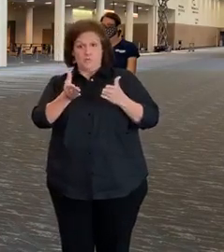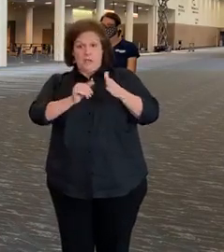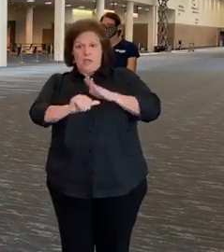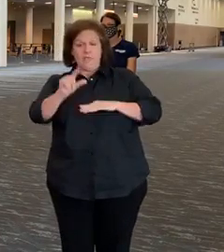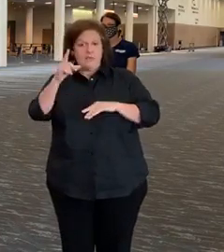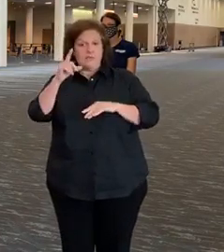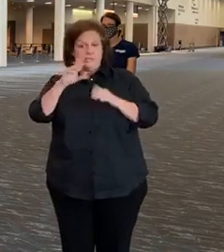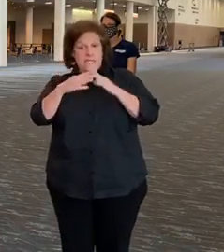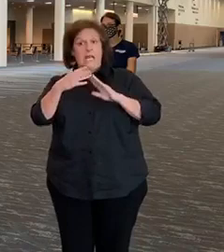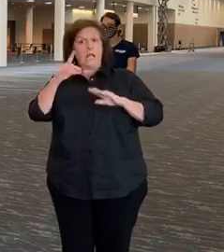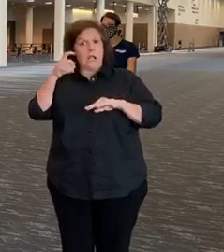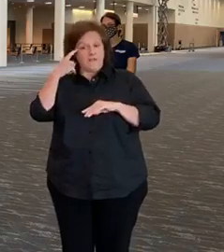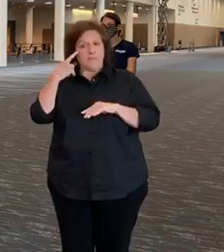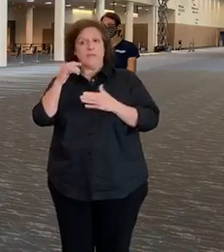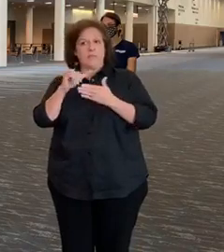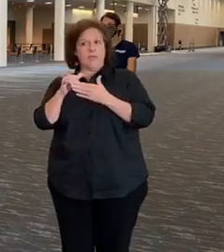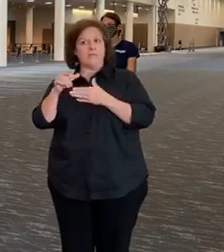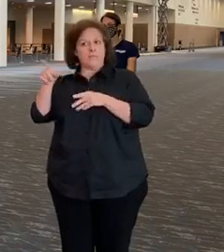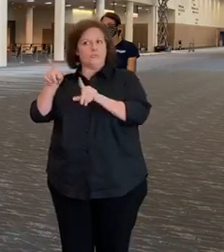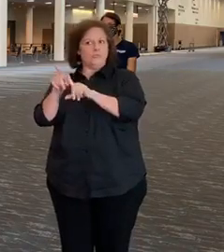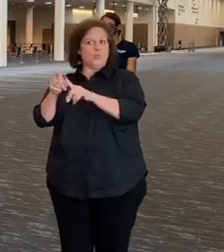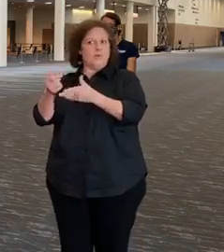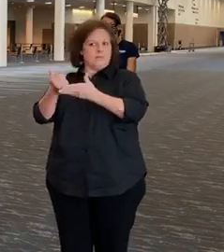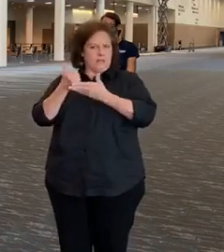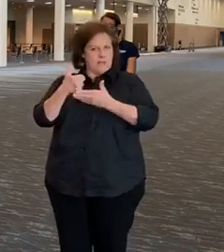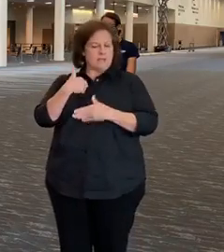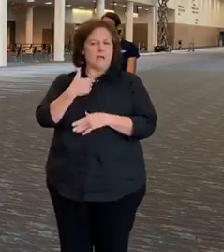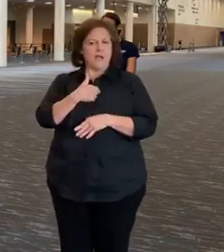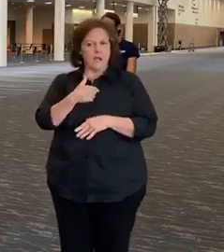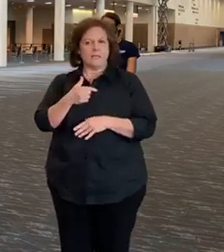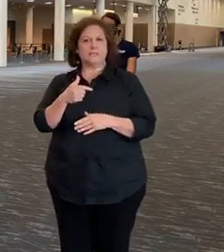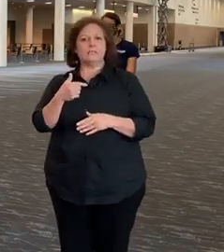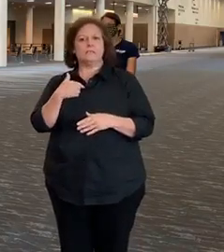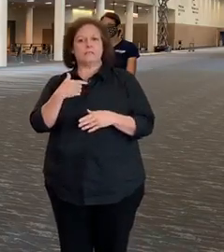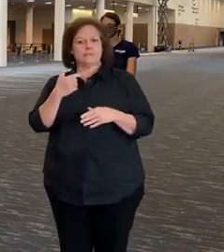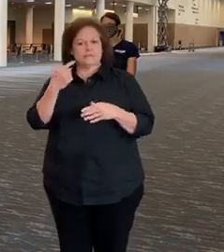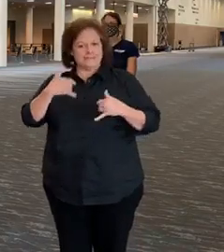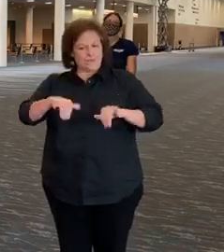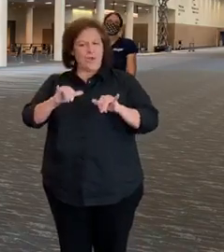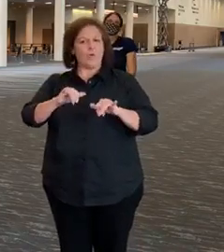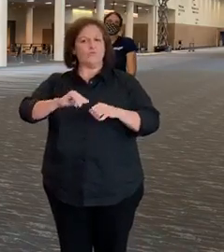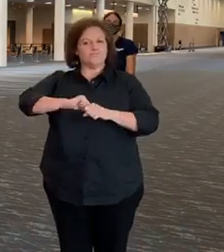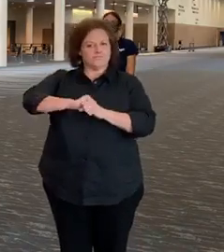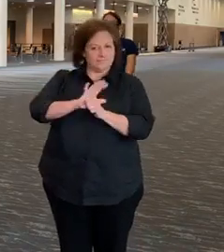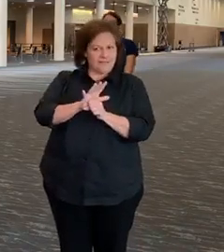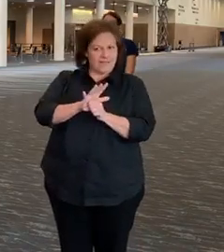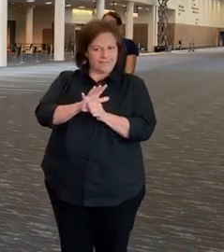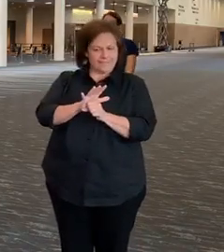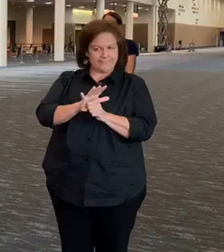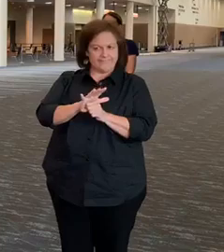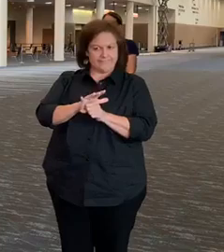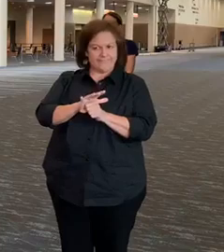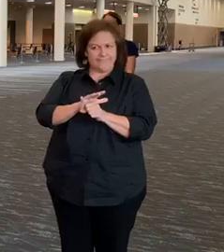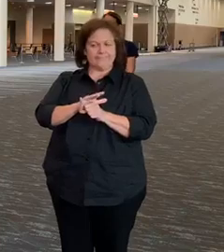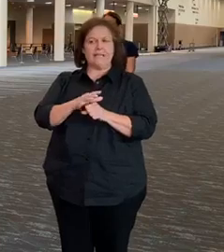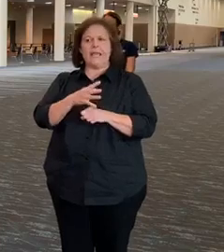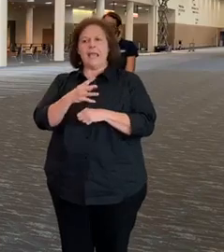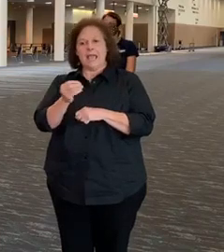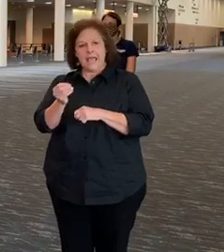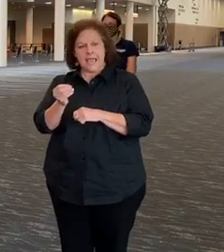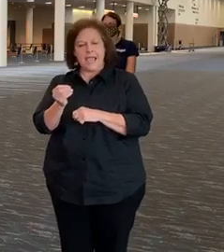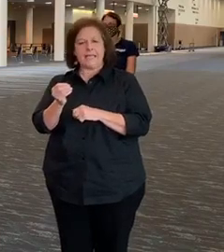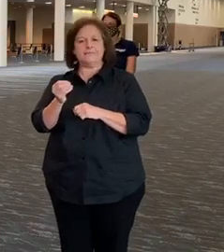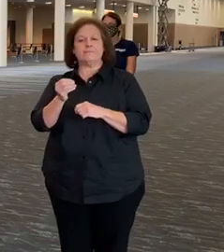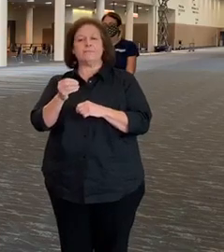important. In addition to continuing to be going through the pandemic of COVID-19 and the diluted